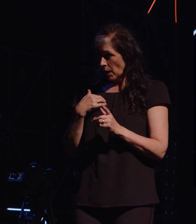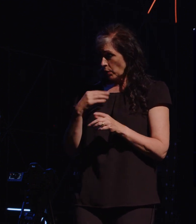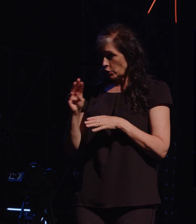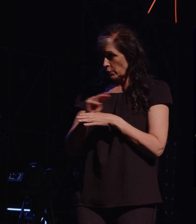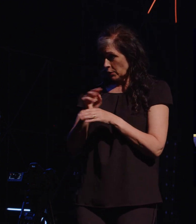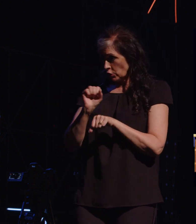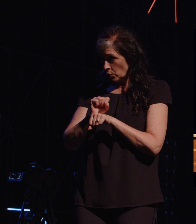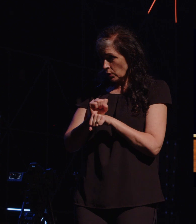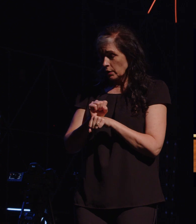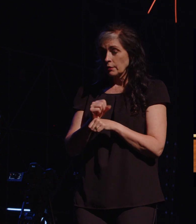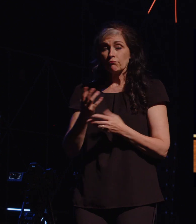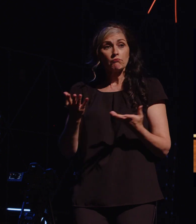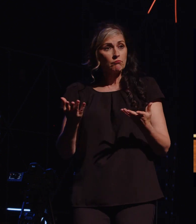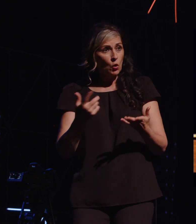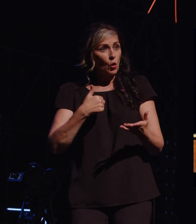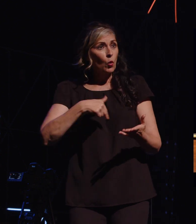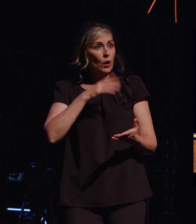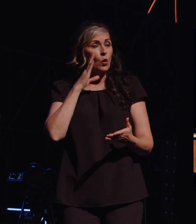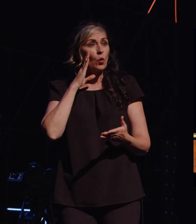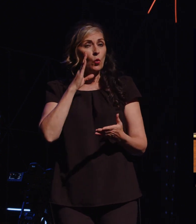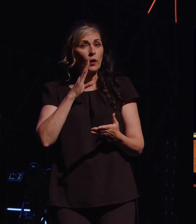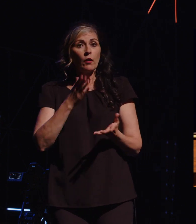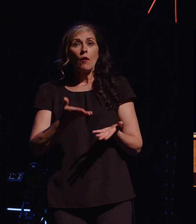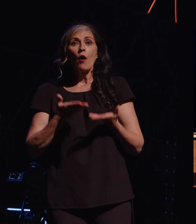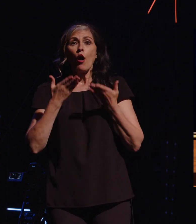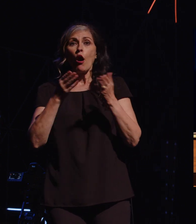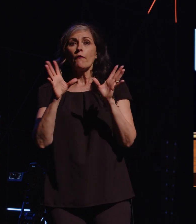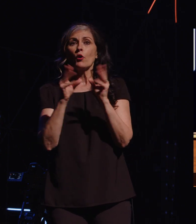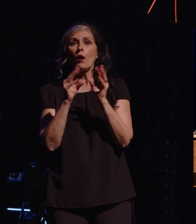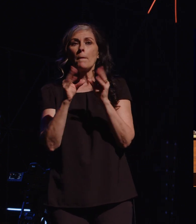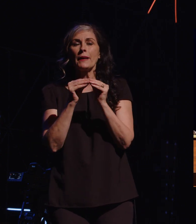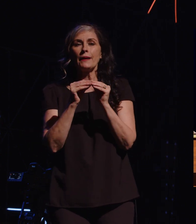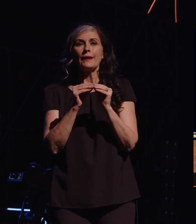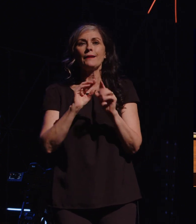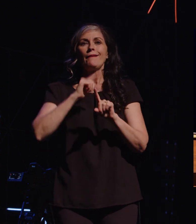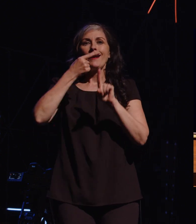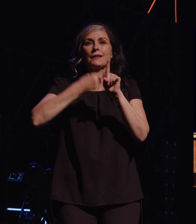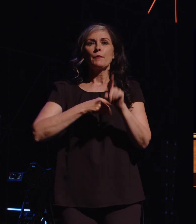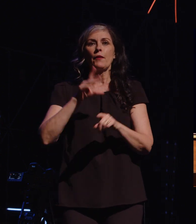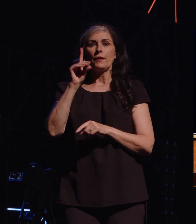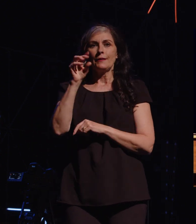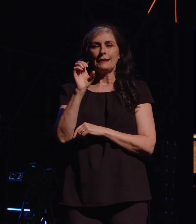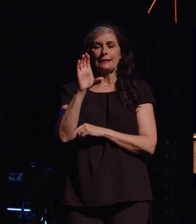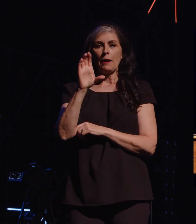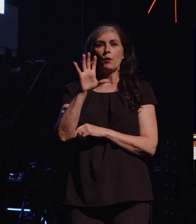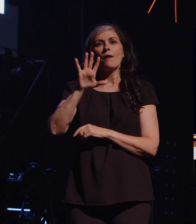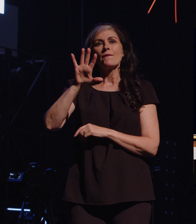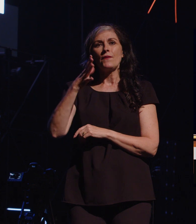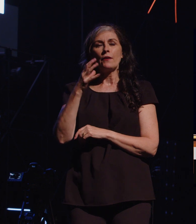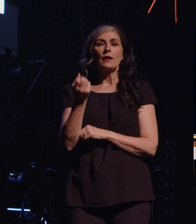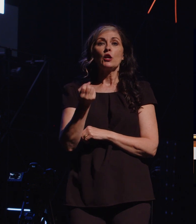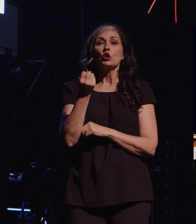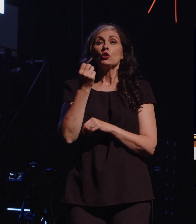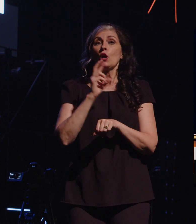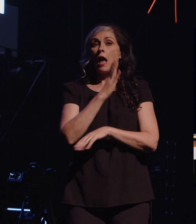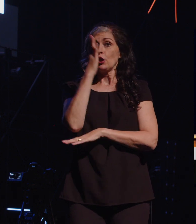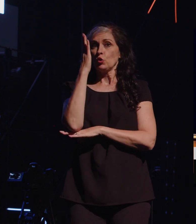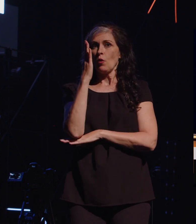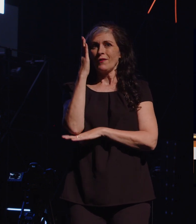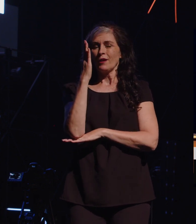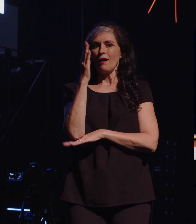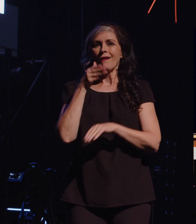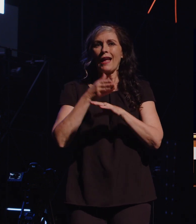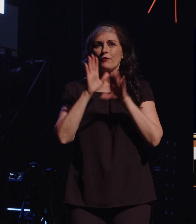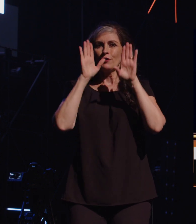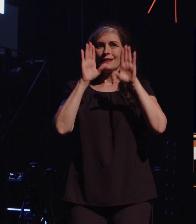work. So we're going to do that. We're actually going to offer a meeting on December 5th at 12 o'clock after that Sunday service,